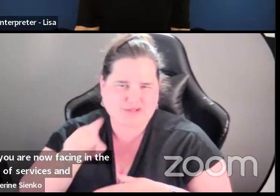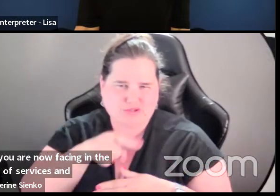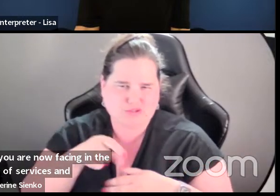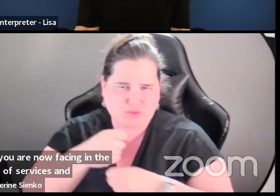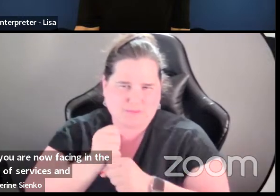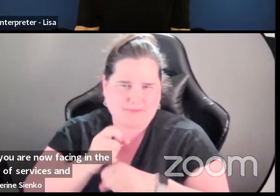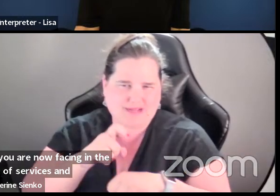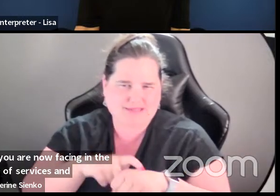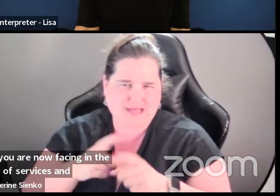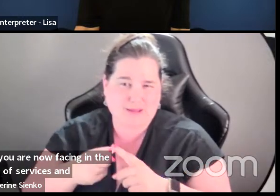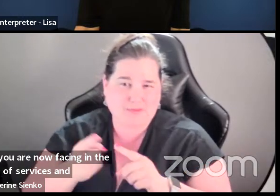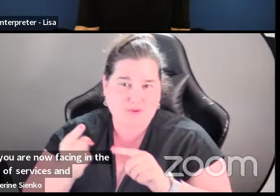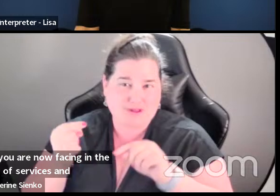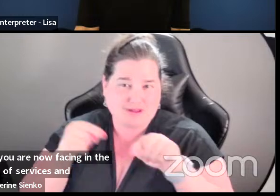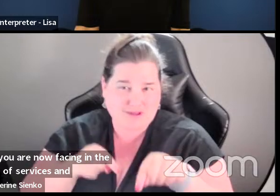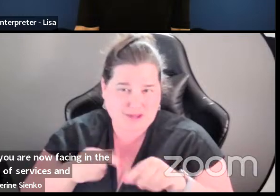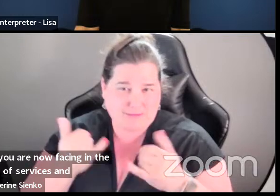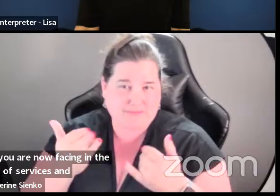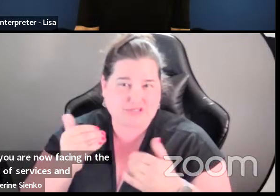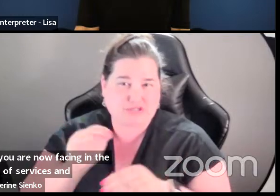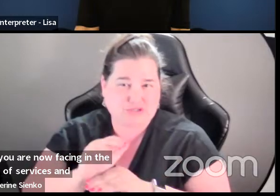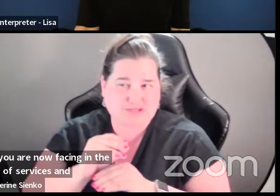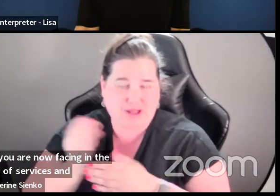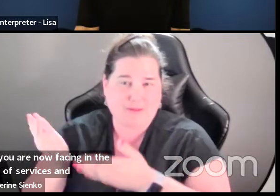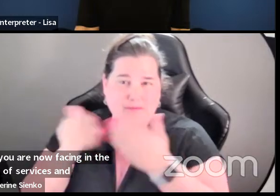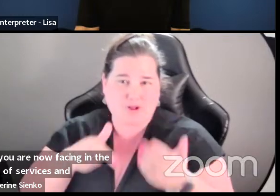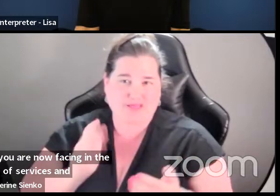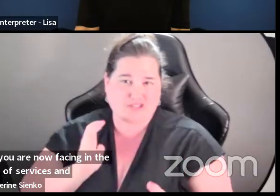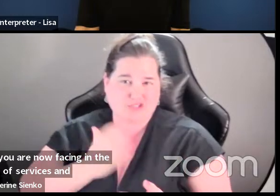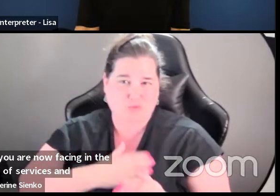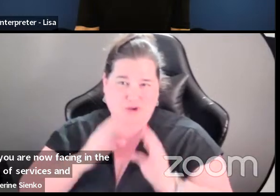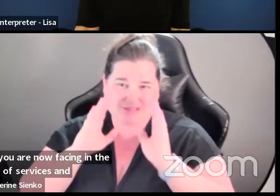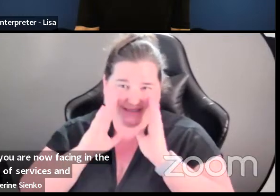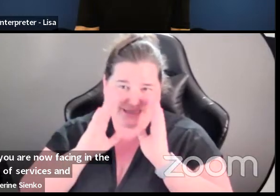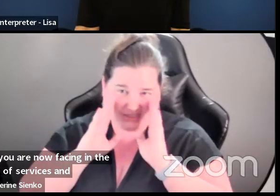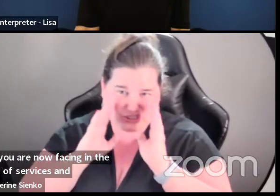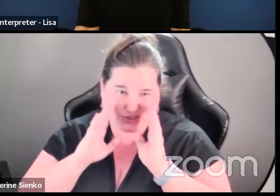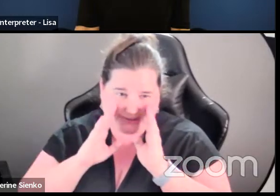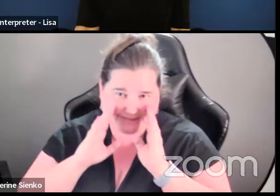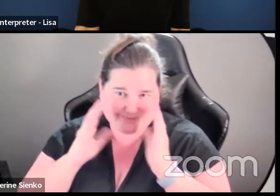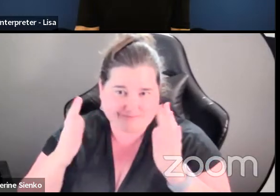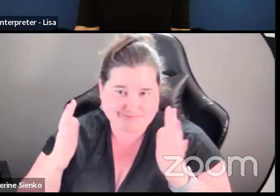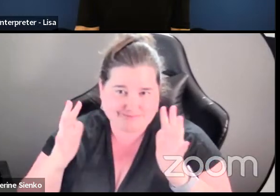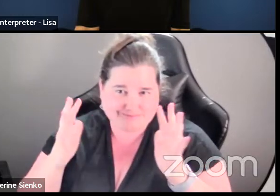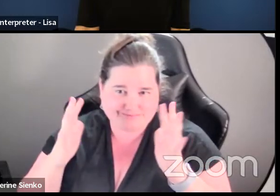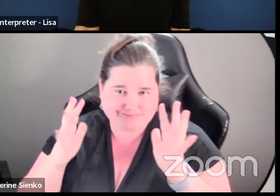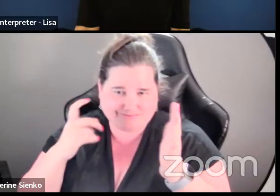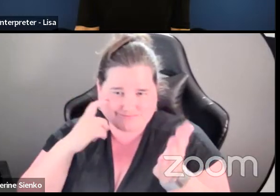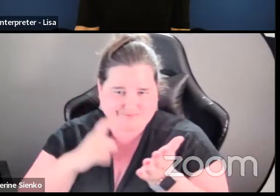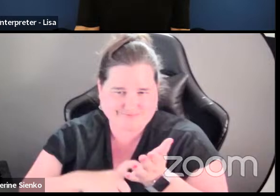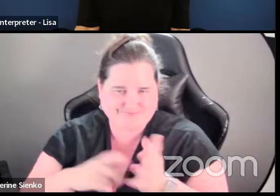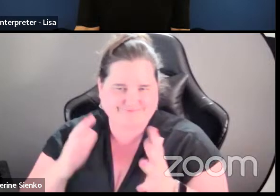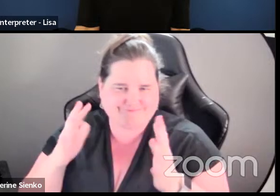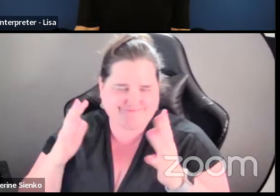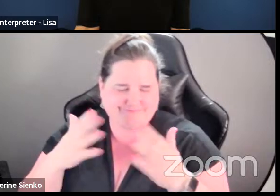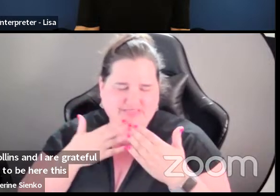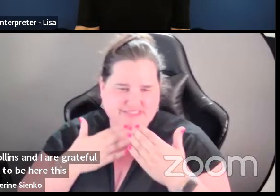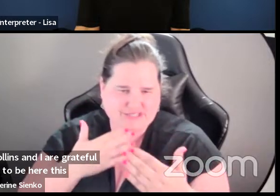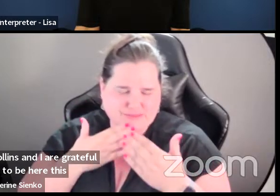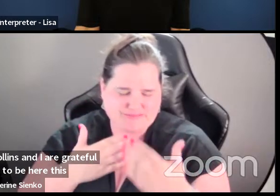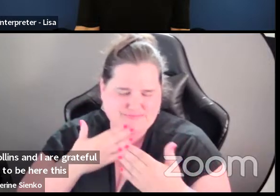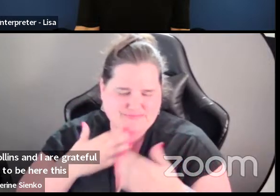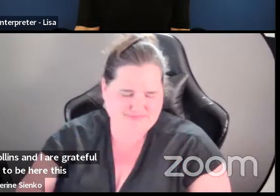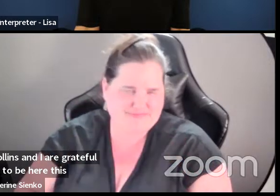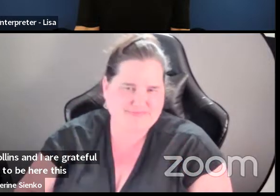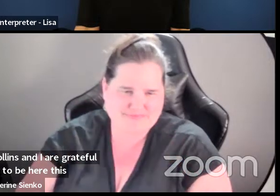Sherry Collins and I are grateful that you made the time to be here this evening and to bring this to our attention. So thank you. I